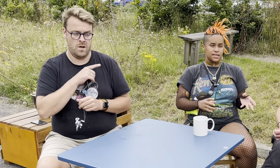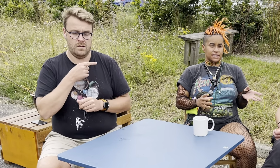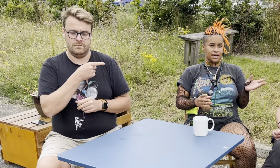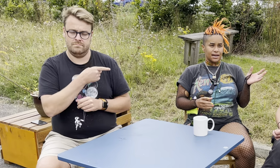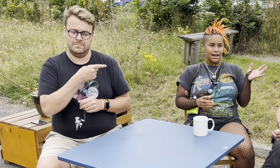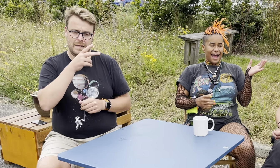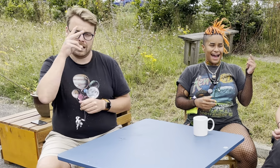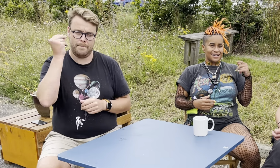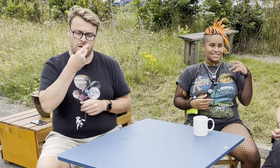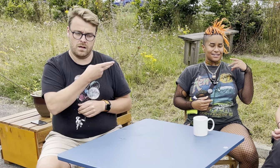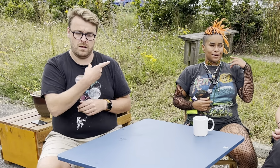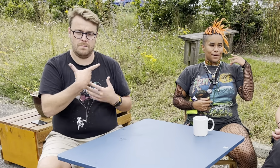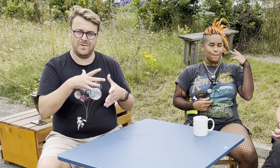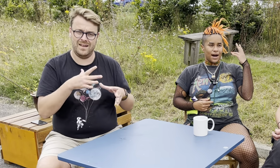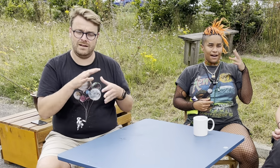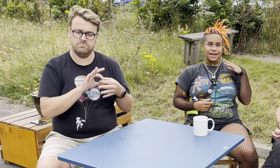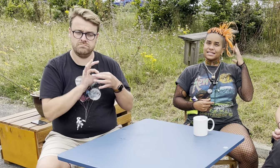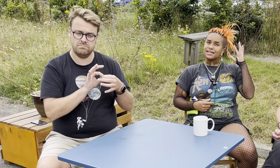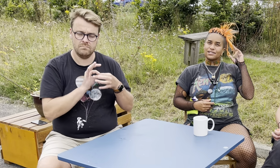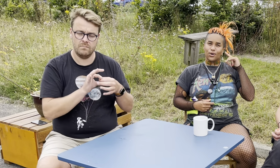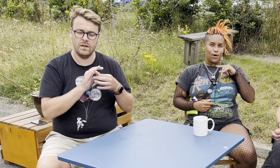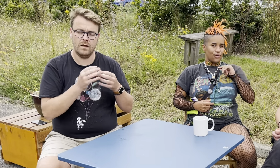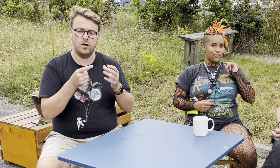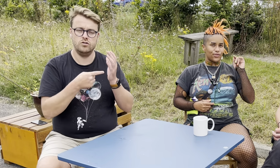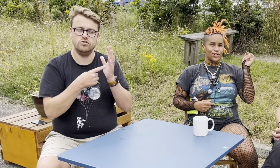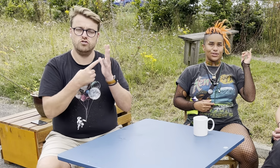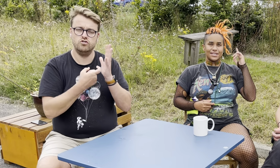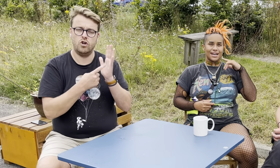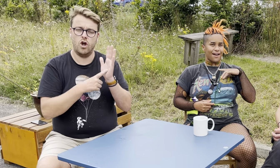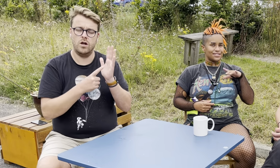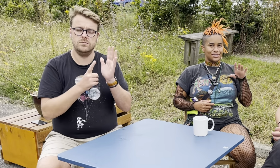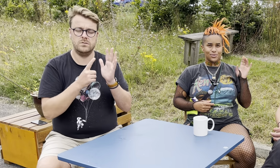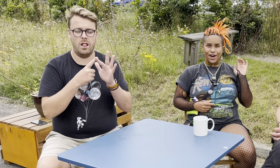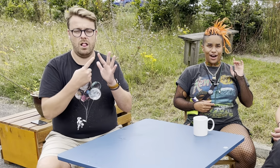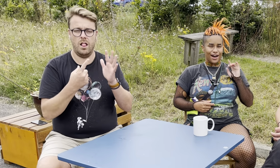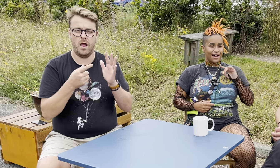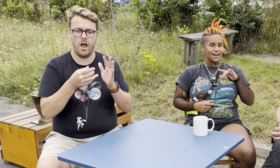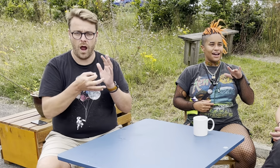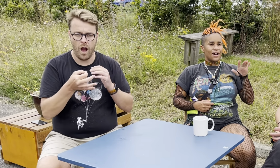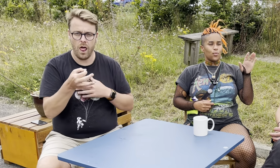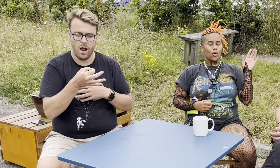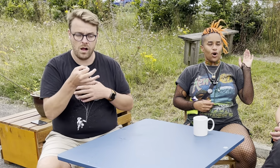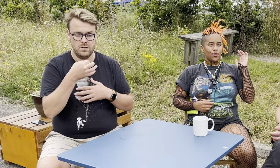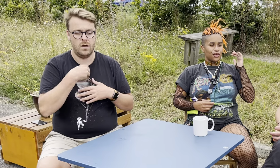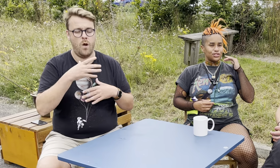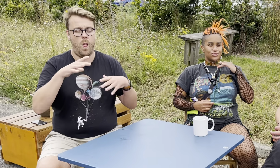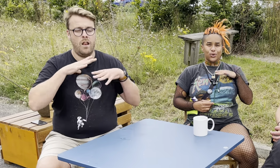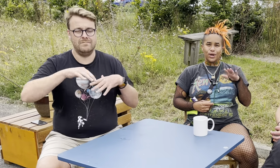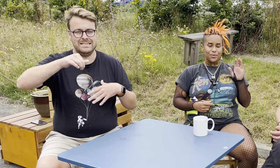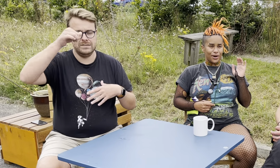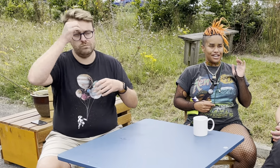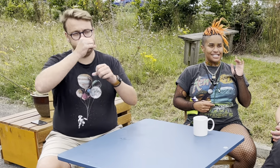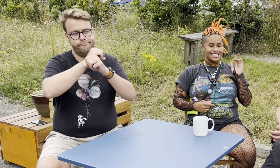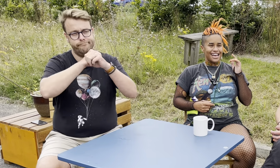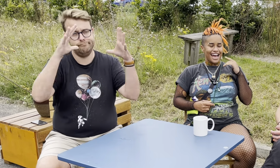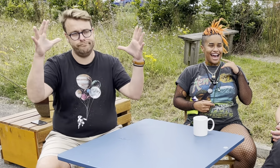already had my ideas of who these characters were, what the story was,